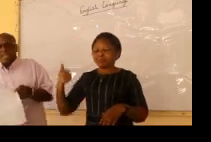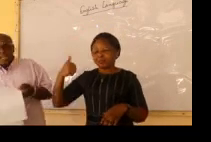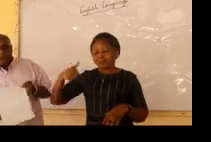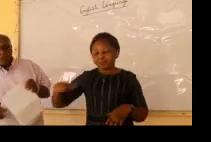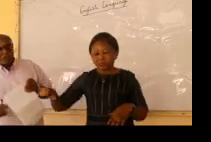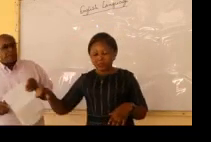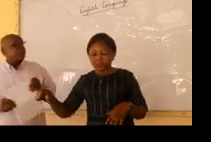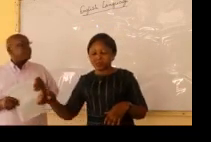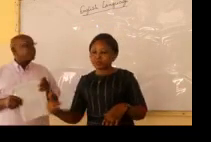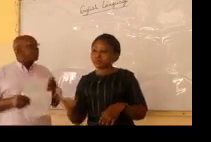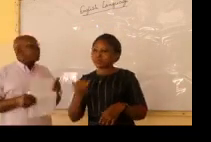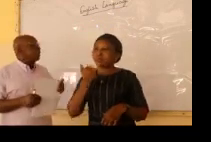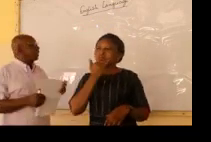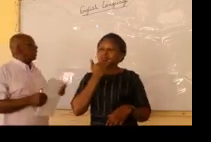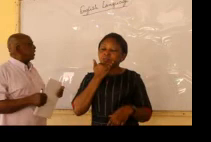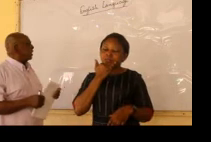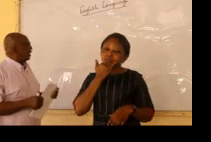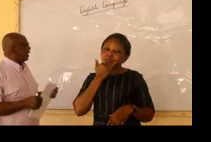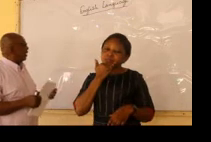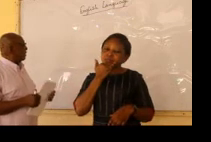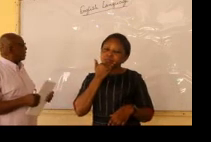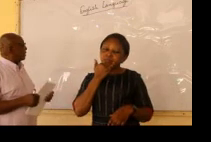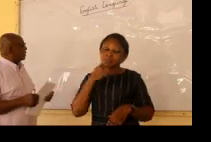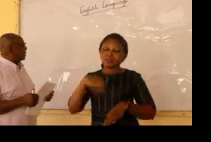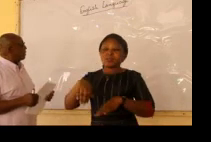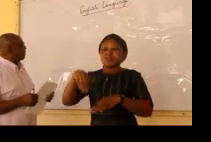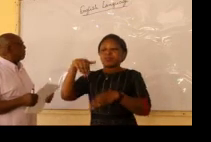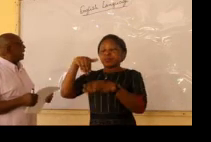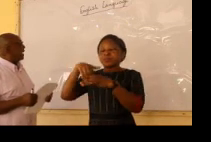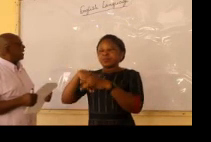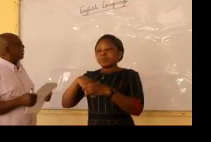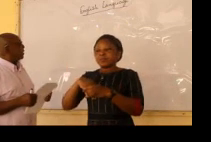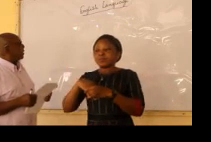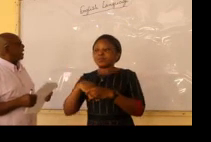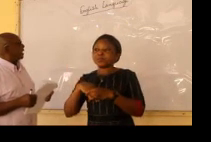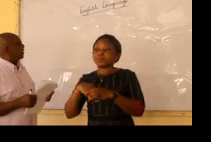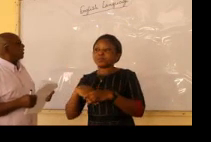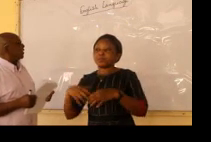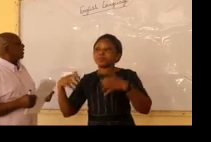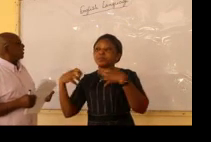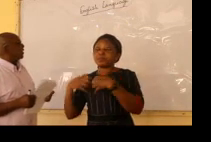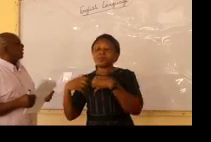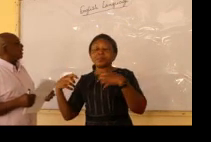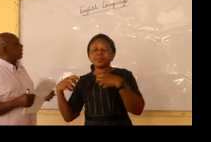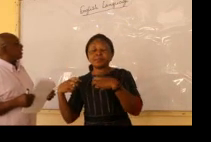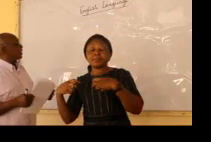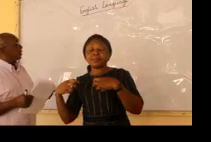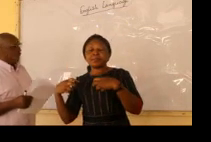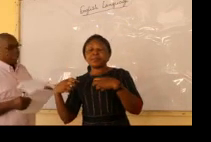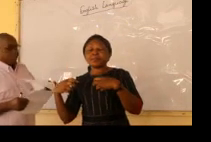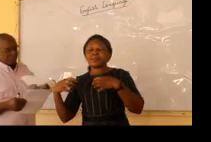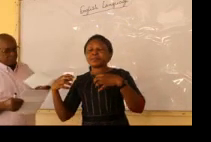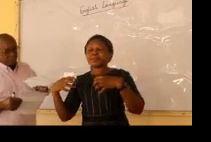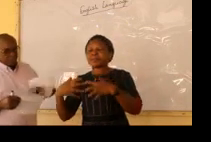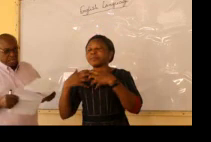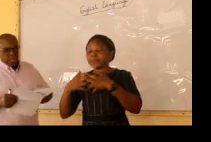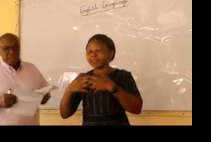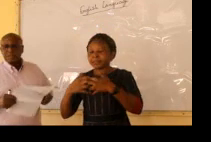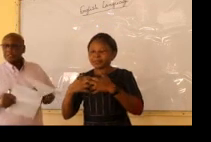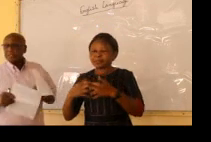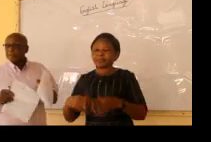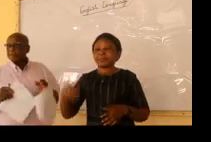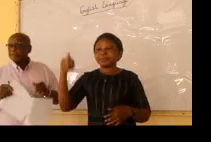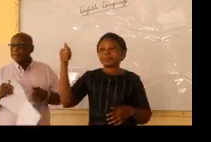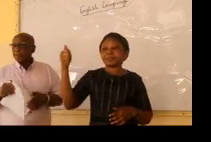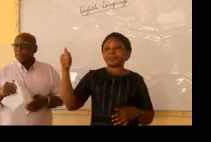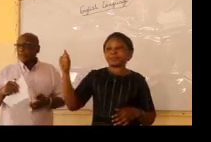any error in mechanical accuracy is ranked,